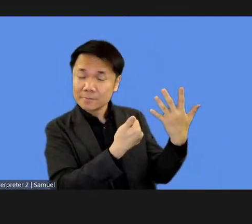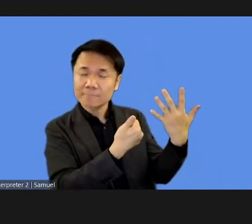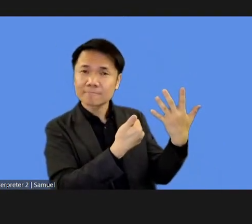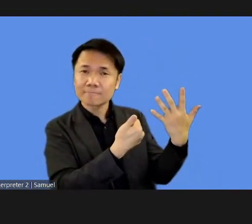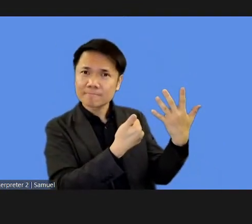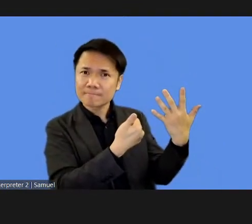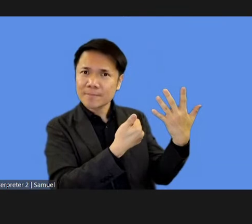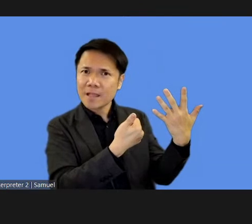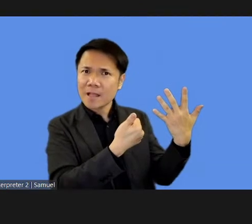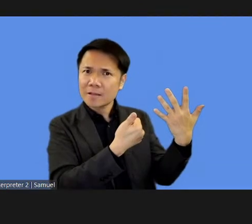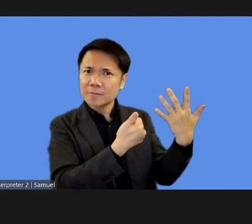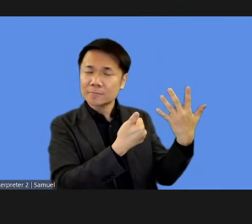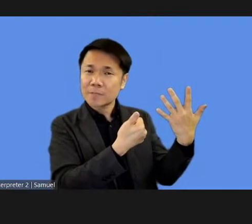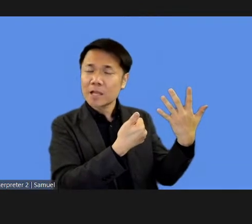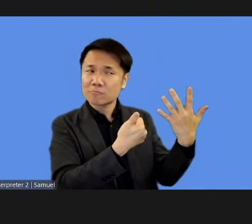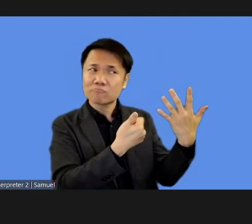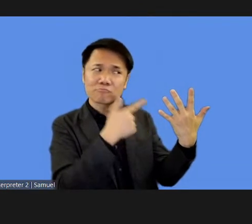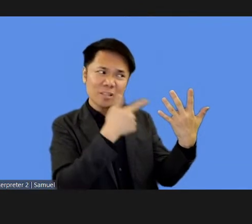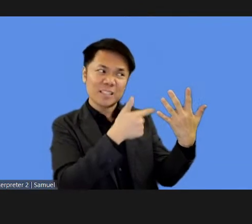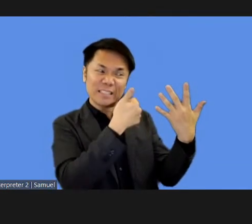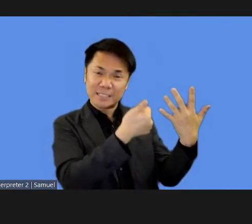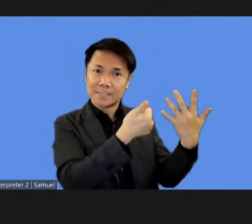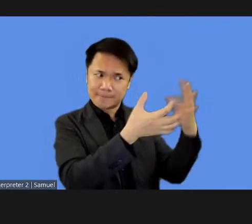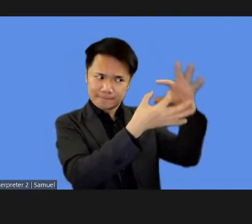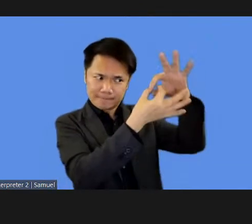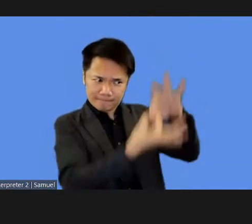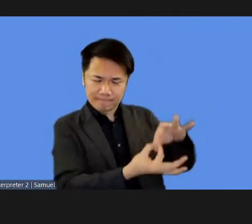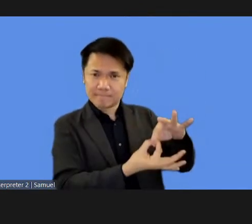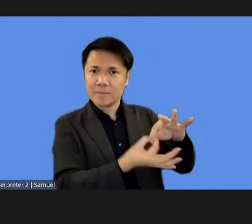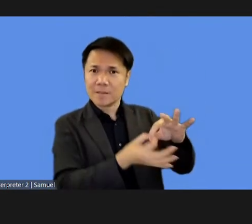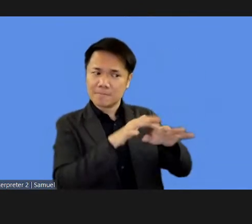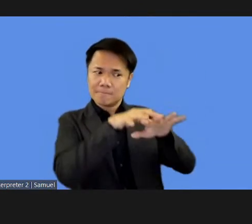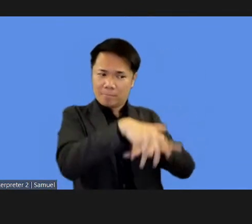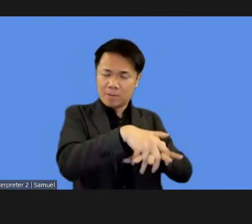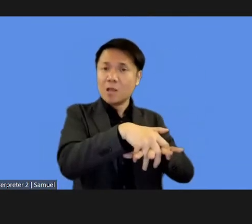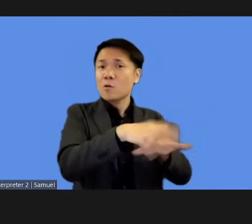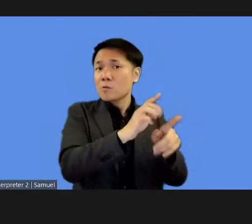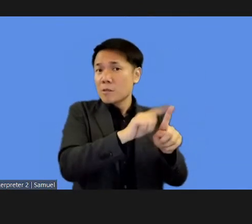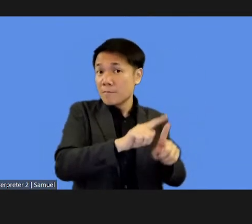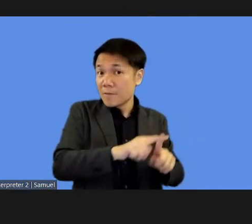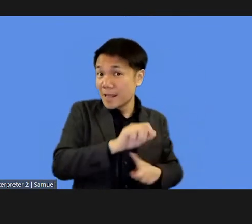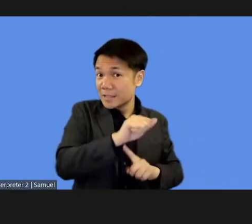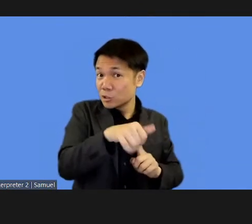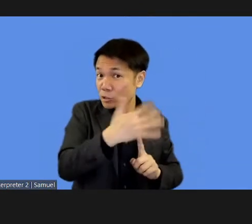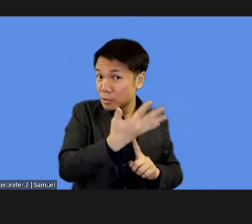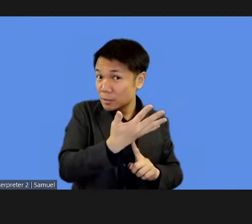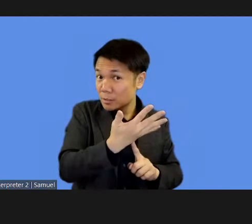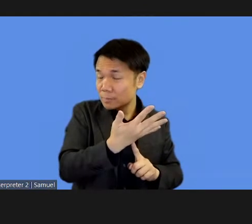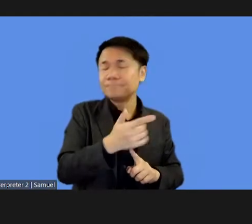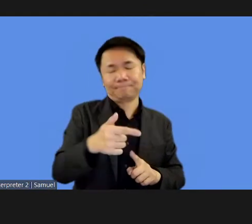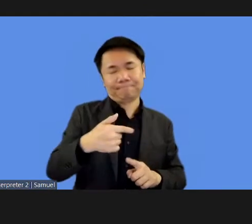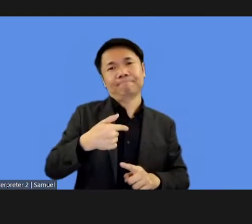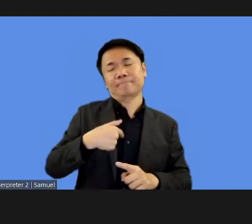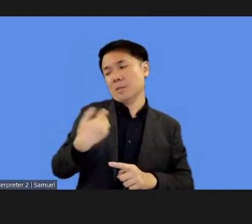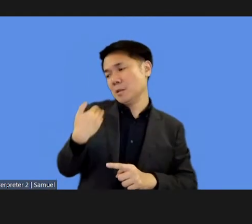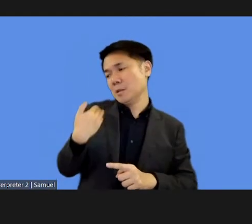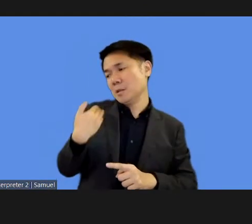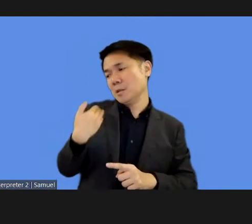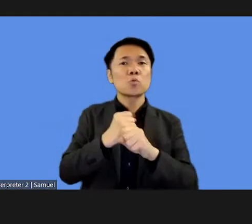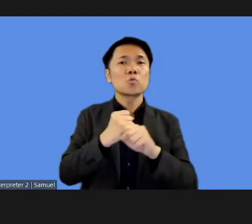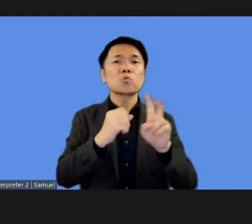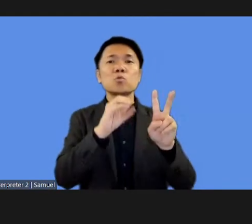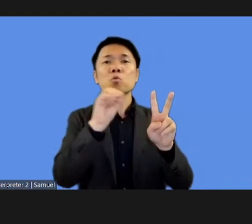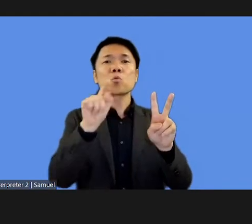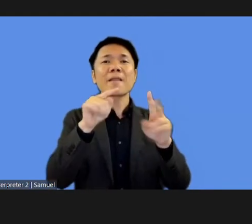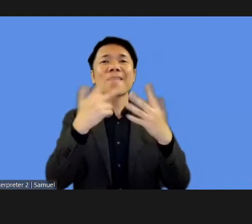SDGs. Just to bring to your attention that in 2018, all of us as members of the UN Water,